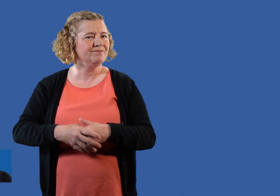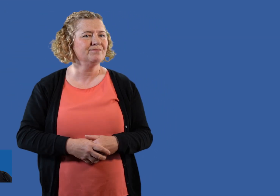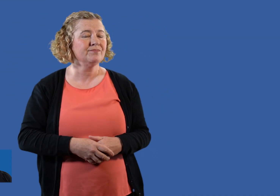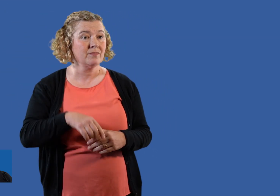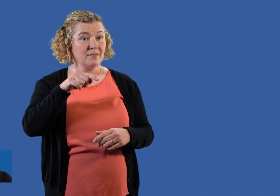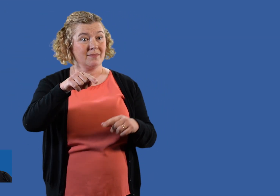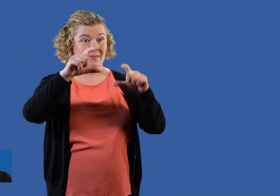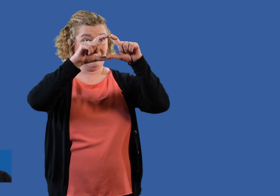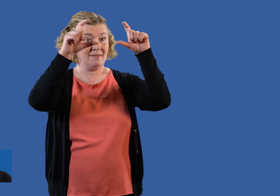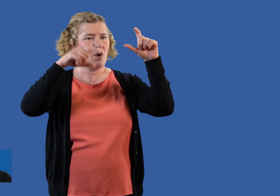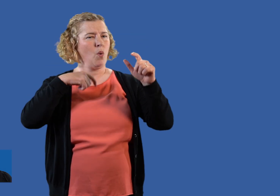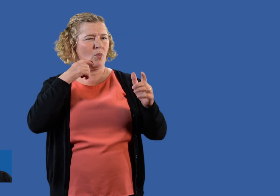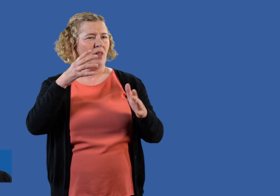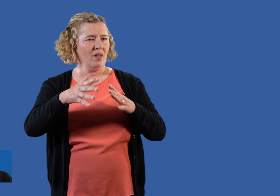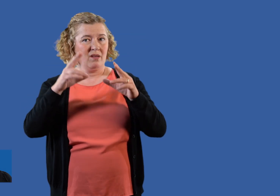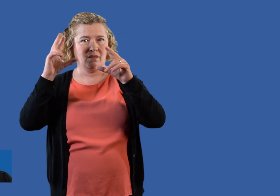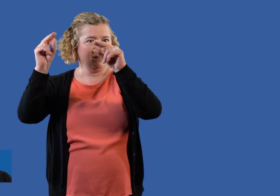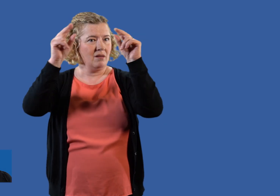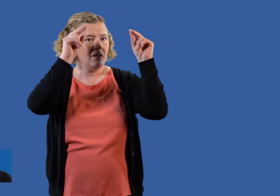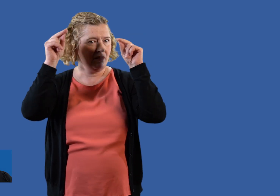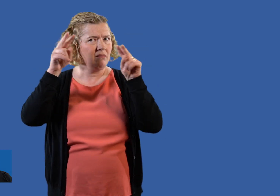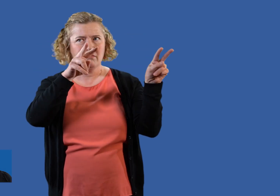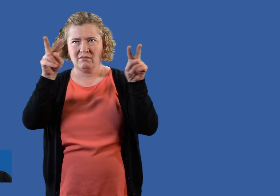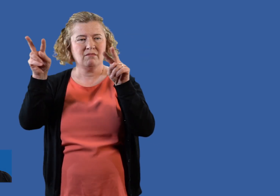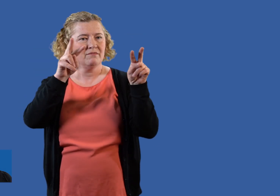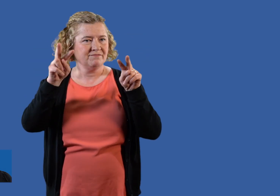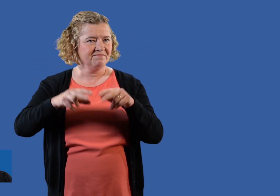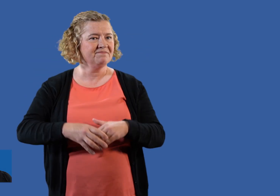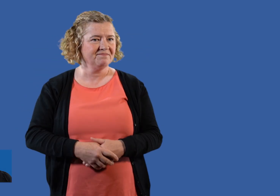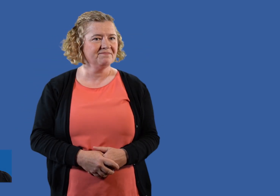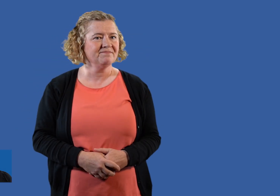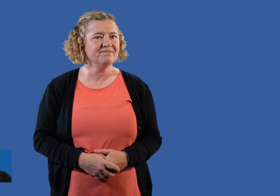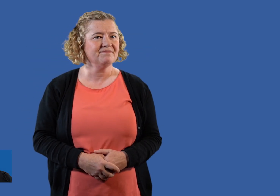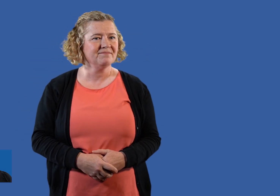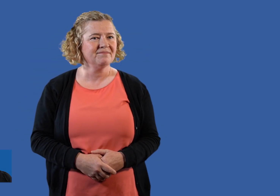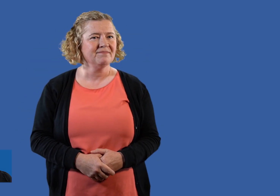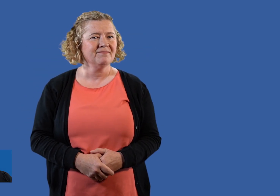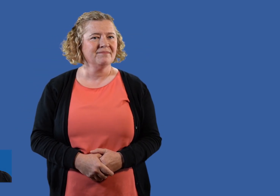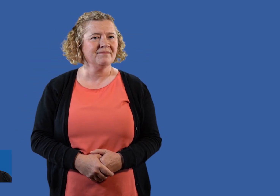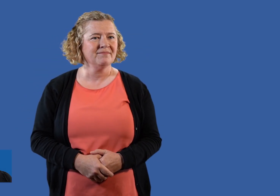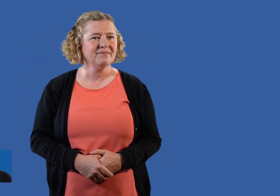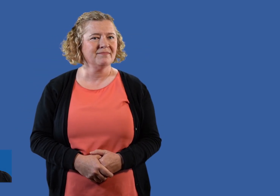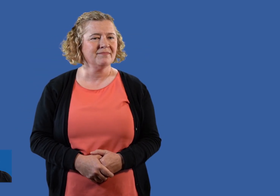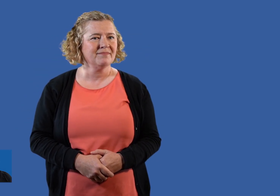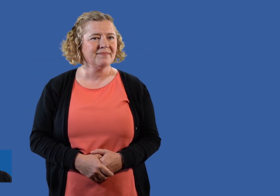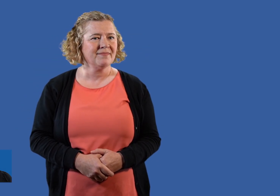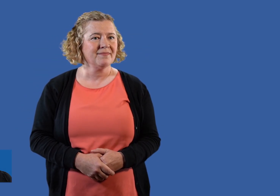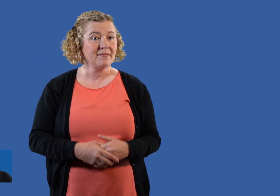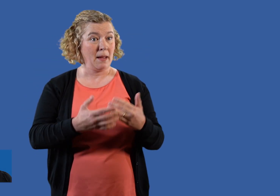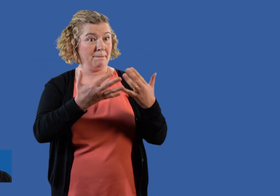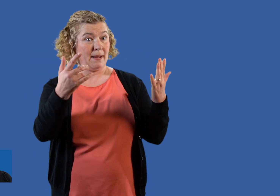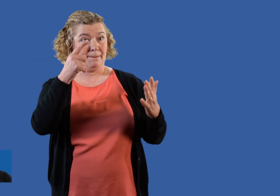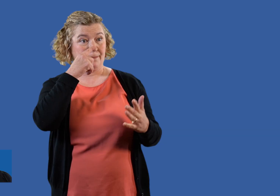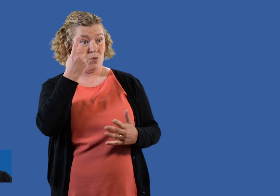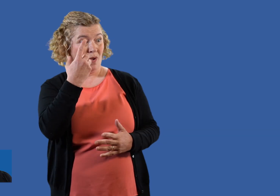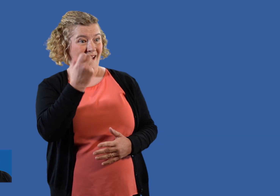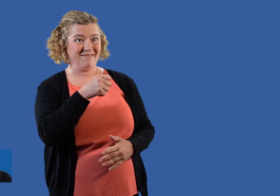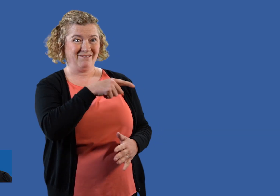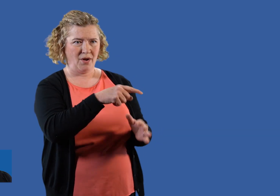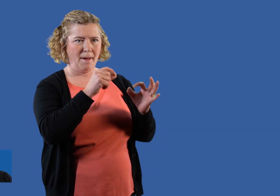they're making loud gestures. So I'm going to use this sign for today's conversation for psychosis. So many people with bipolar